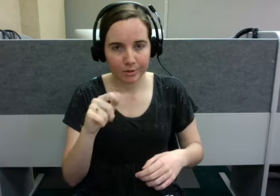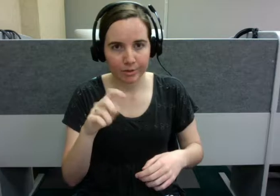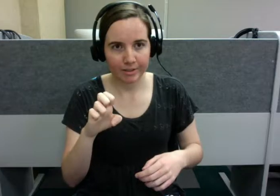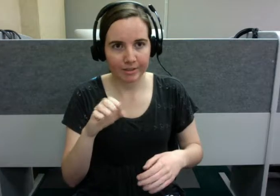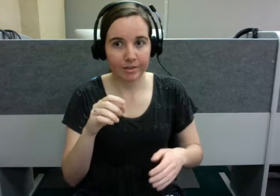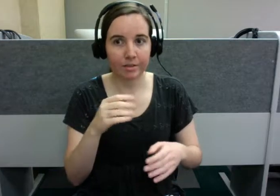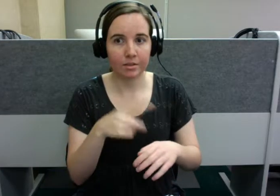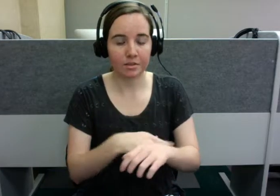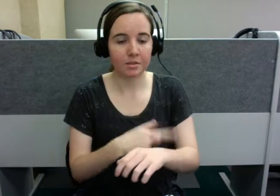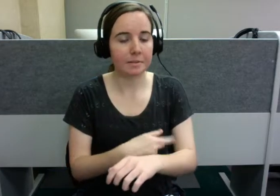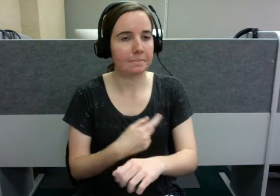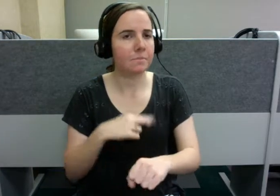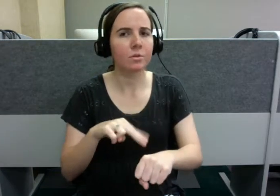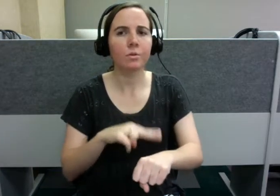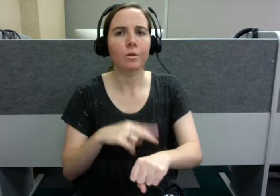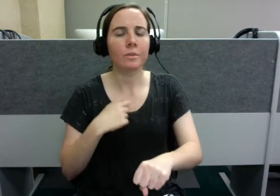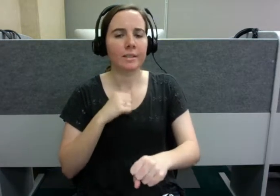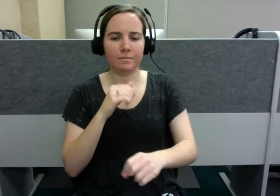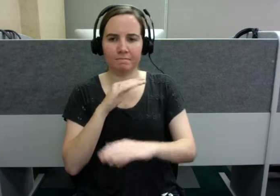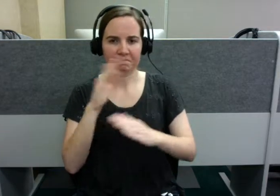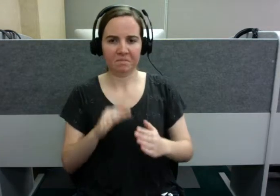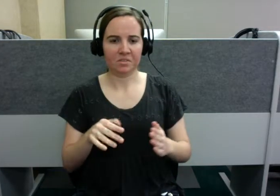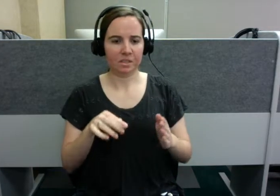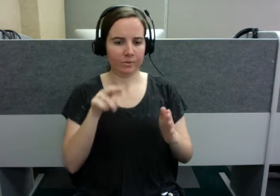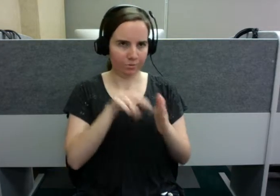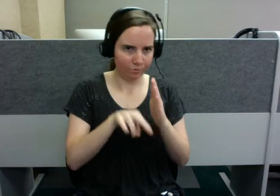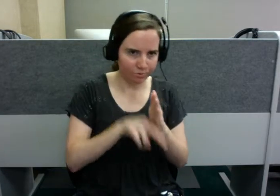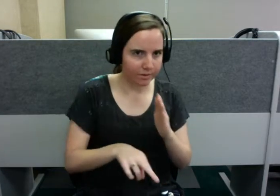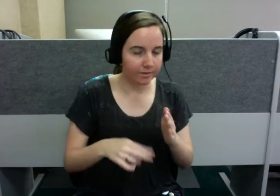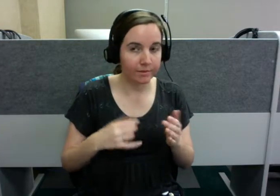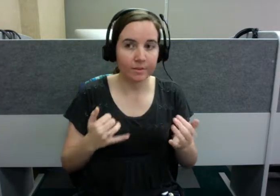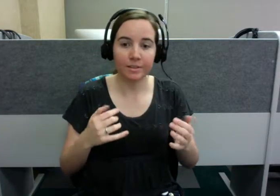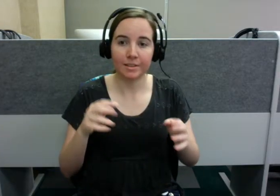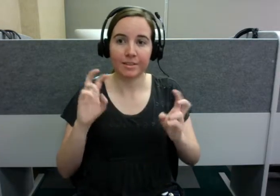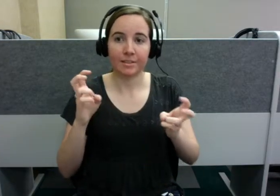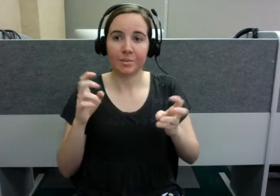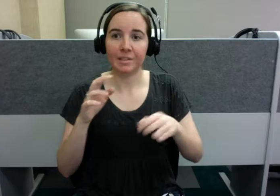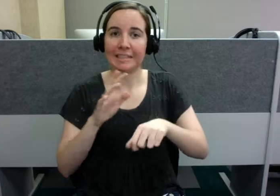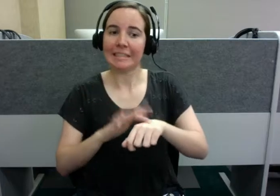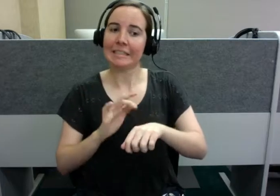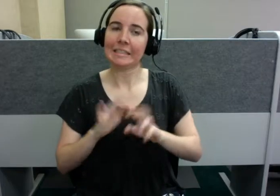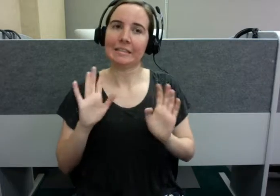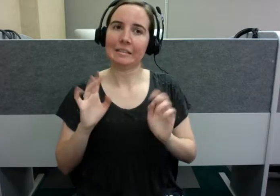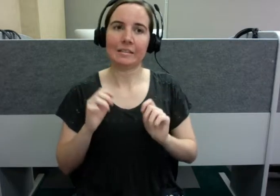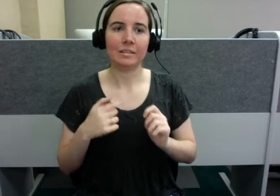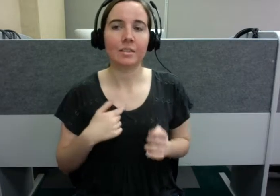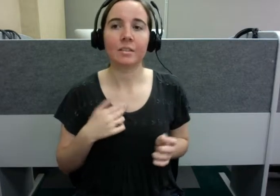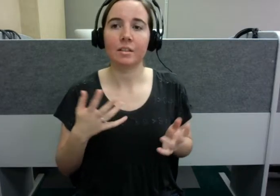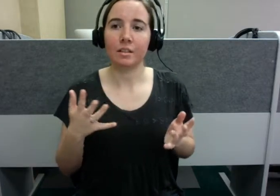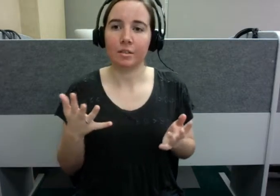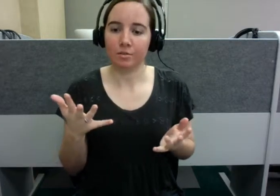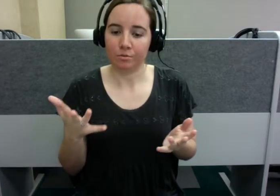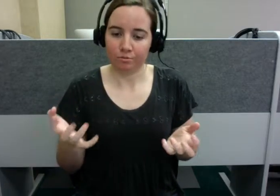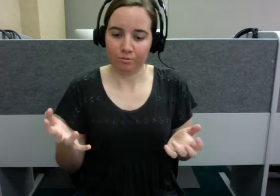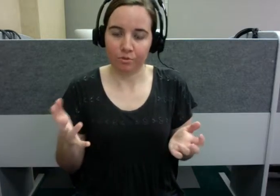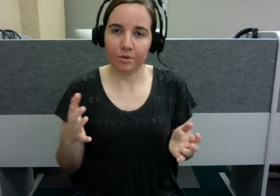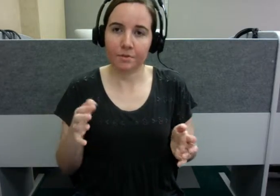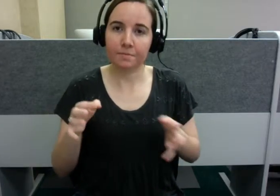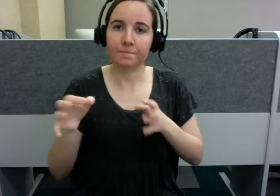never do any research at all, but this is a touchy subject, and I work for the Discovery Channel, and we want to